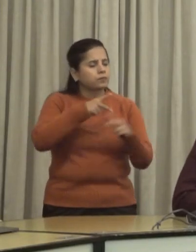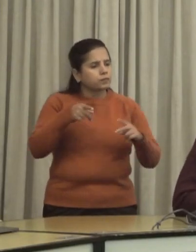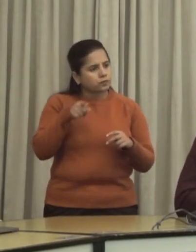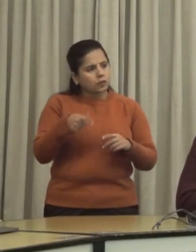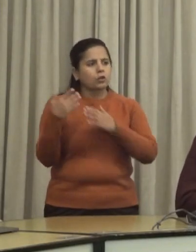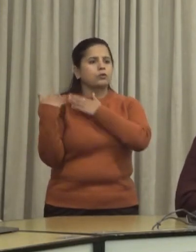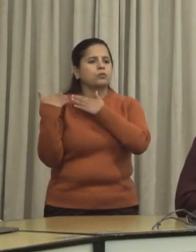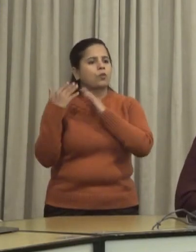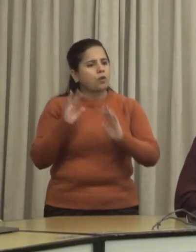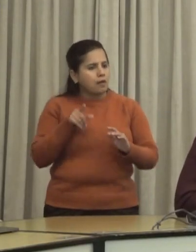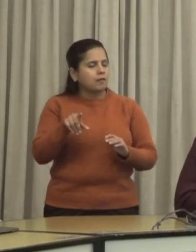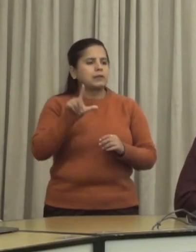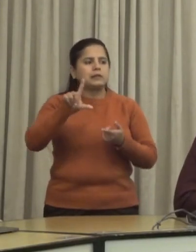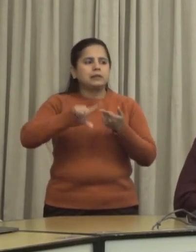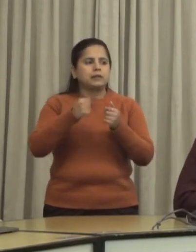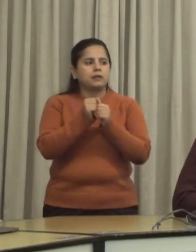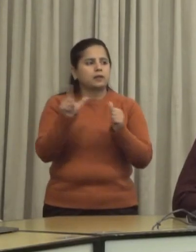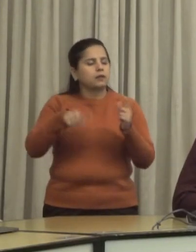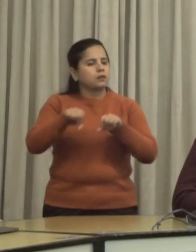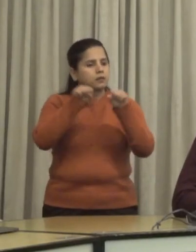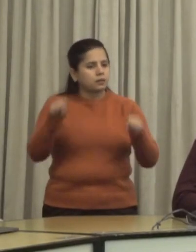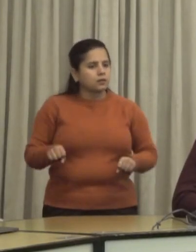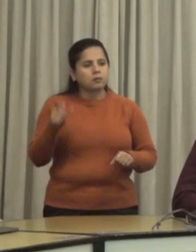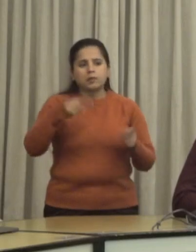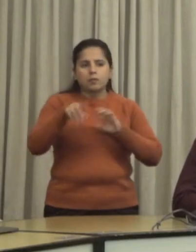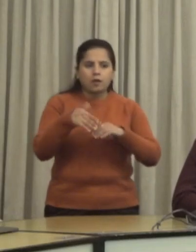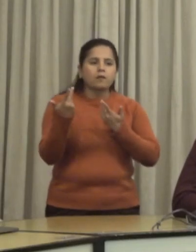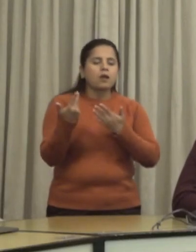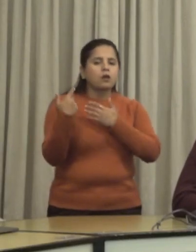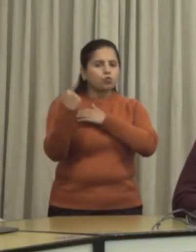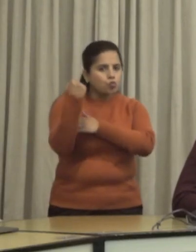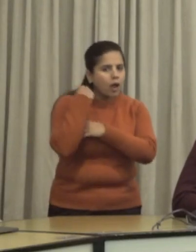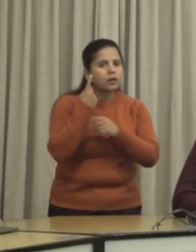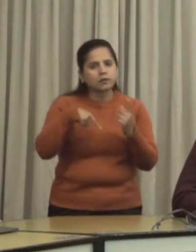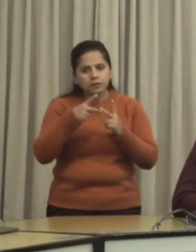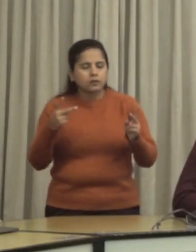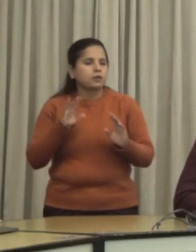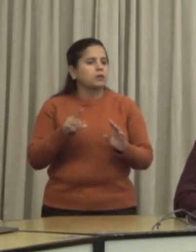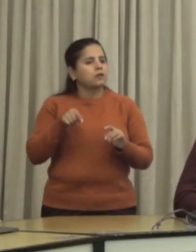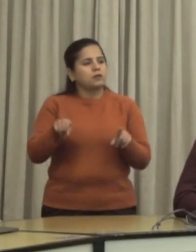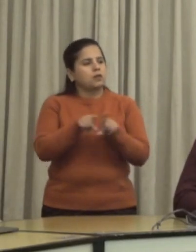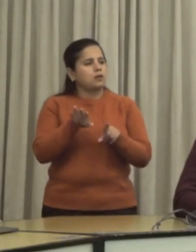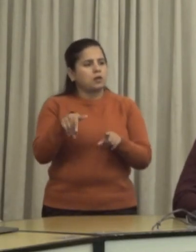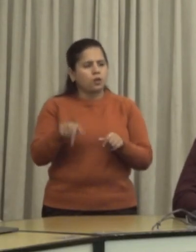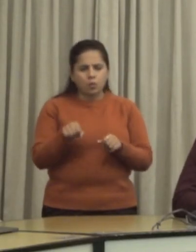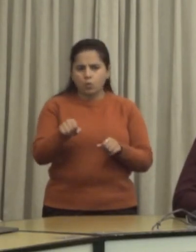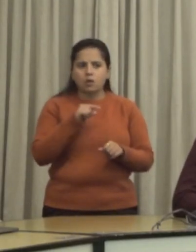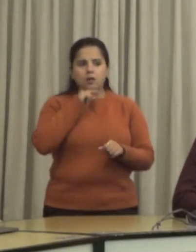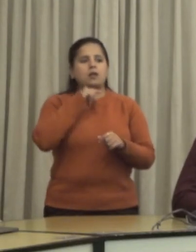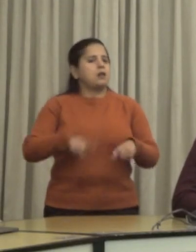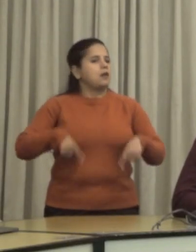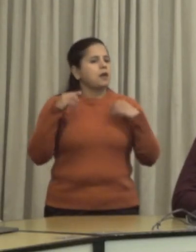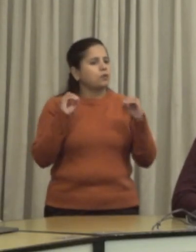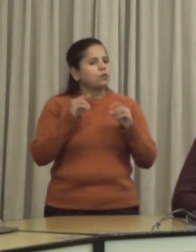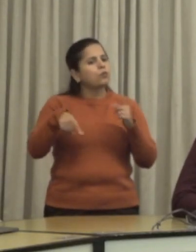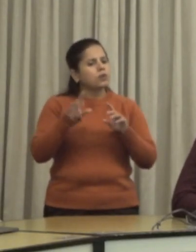becomes a responsibility of the legal system to make sure people have those rights which the public health system is not ensuring them. And even if they don't have a dignified life, at least they can